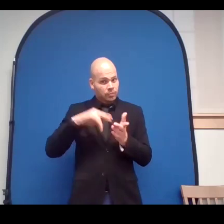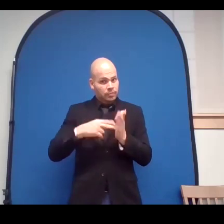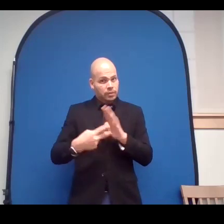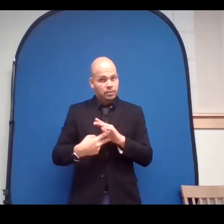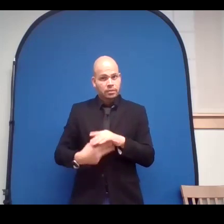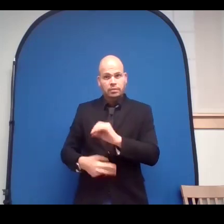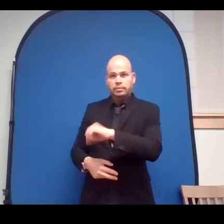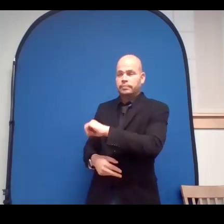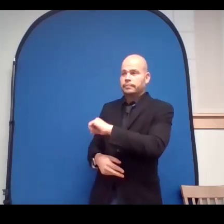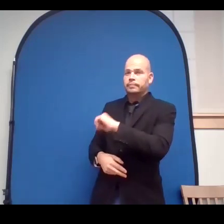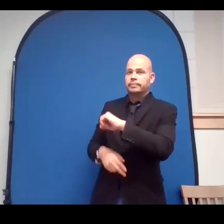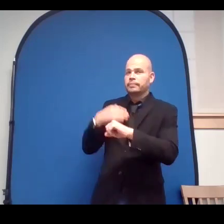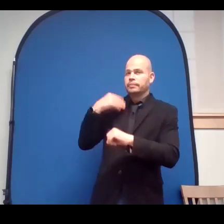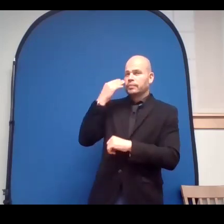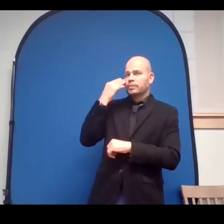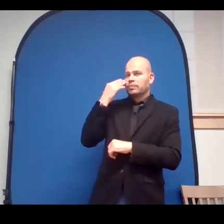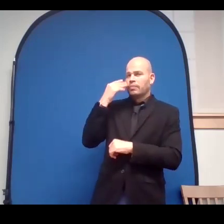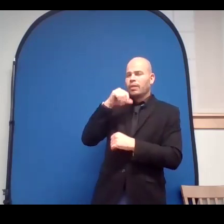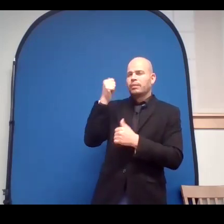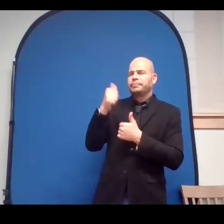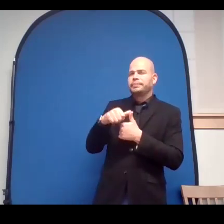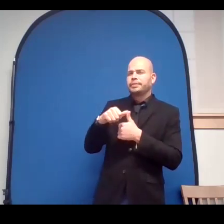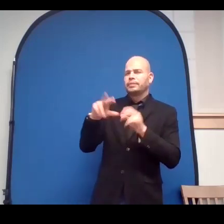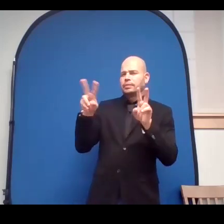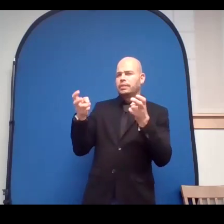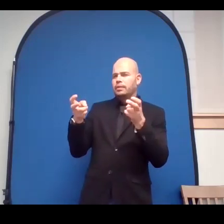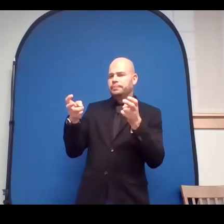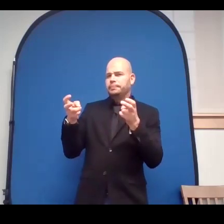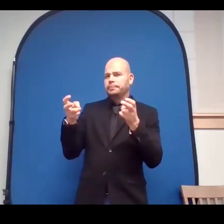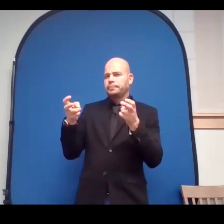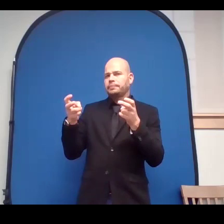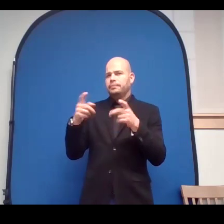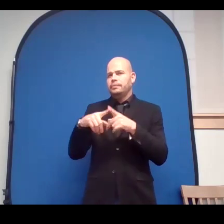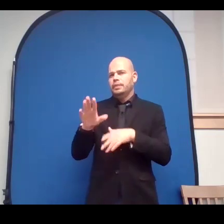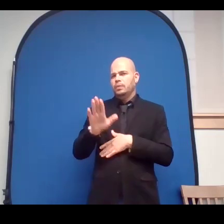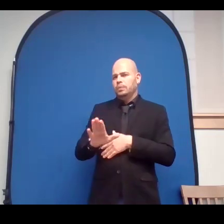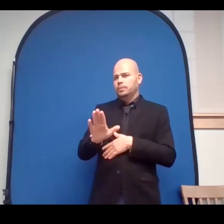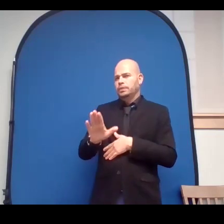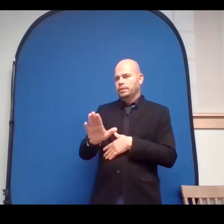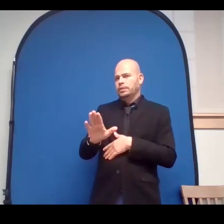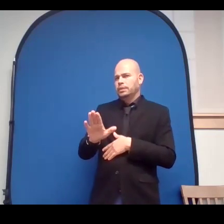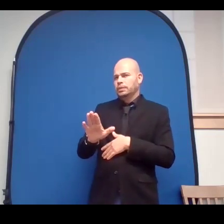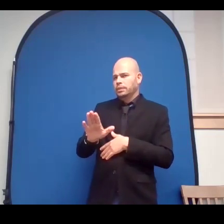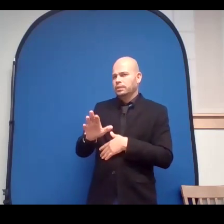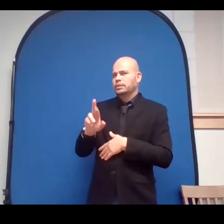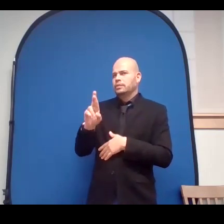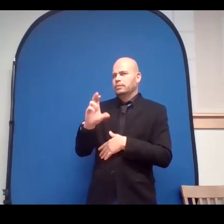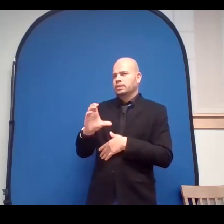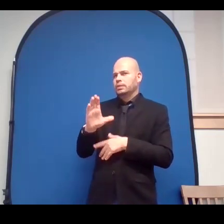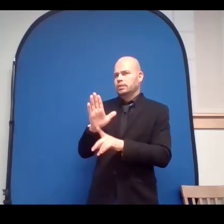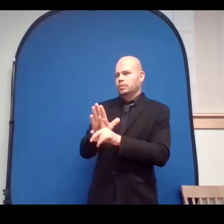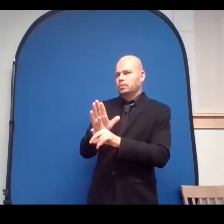it's my understanding of it. It's his evaluation of Captain Dickinson's evaluation